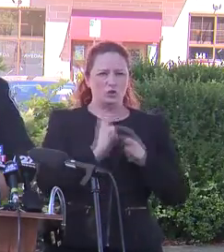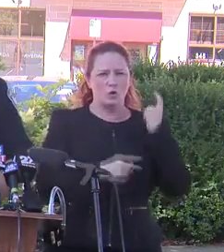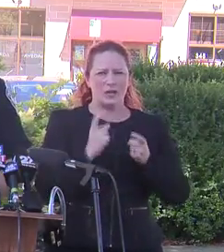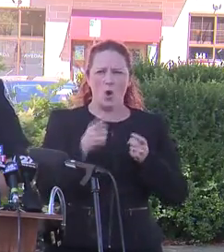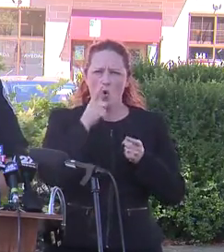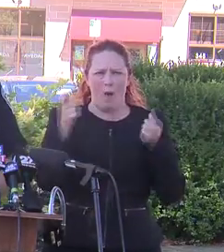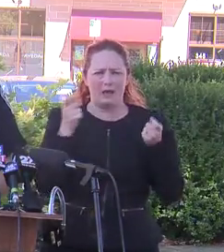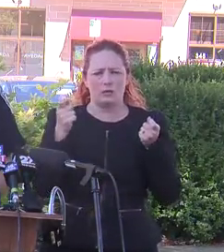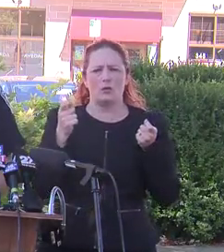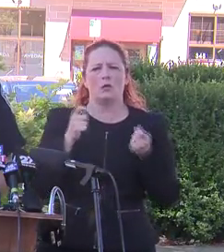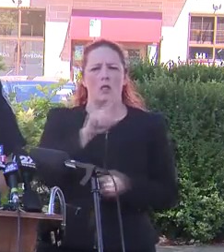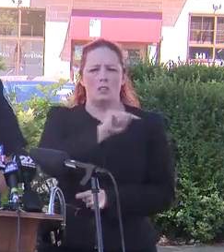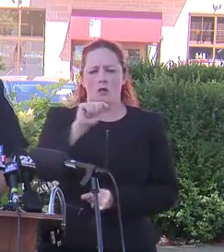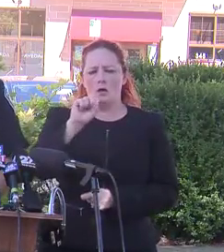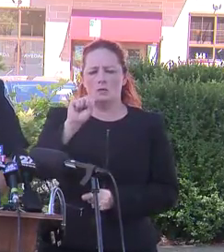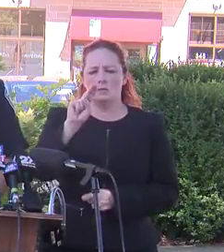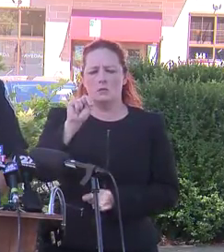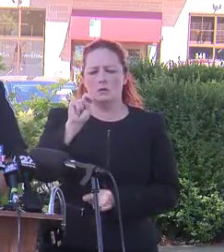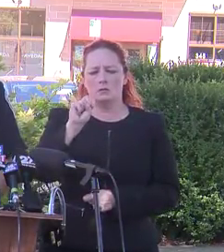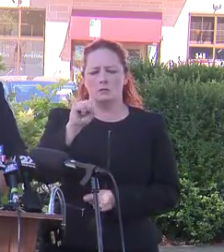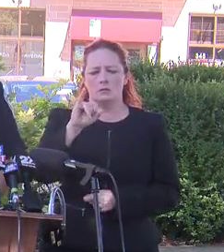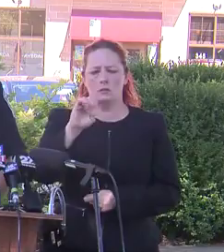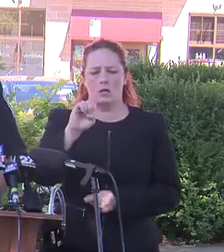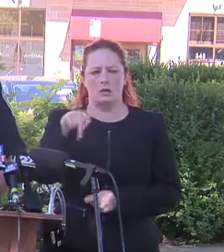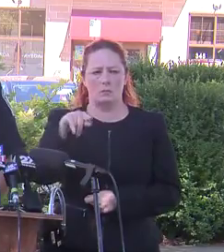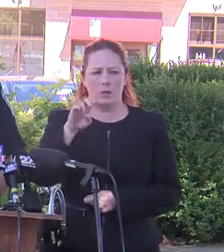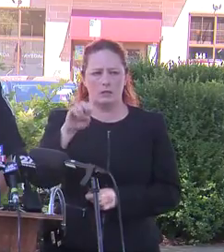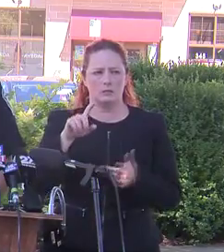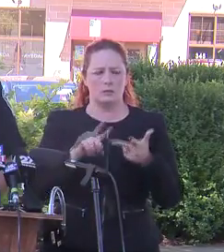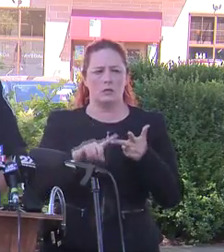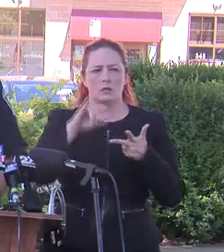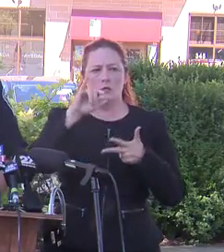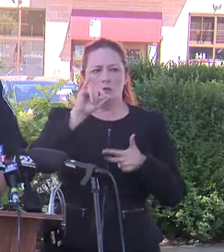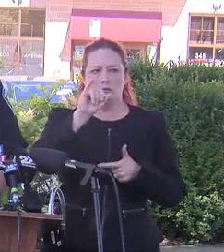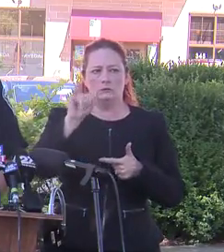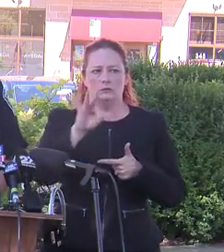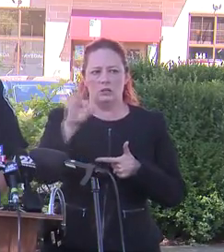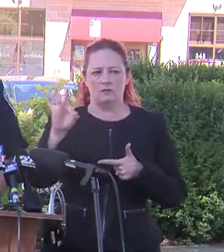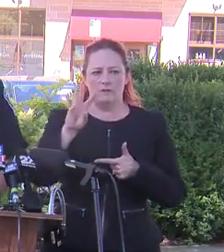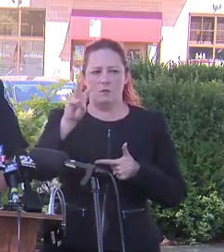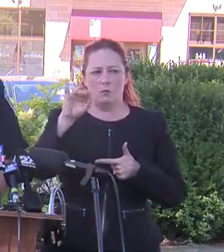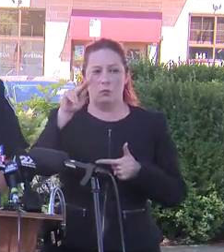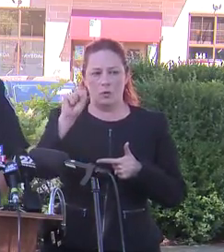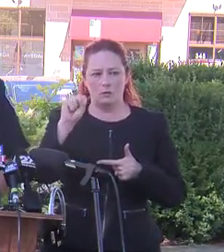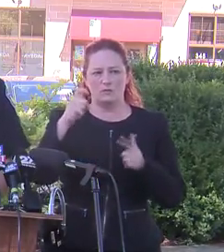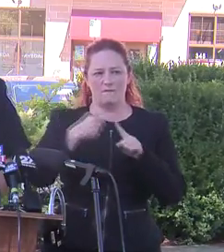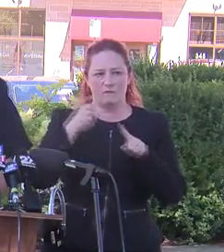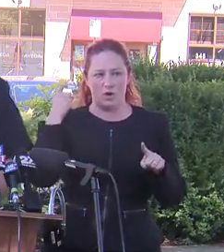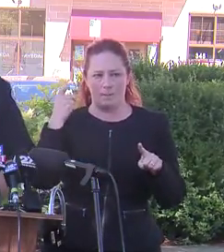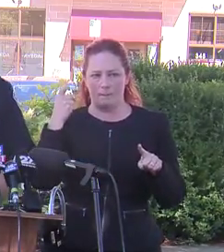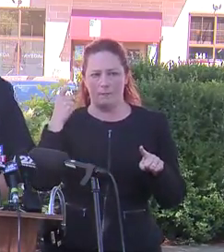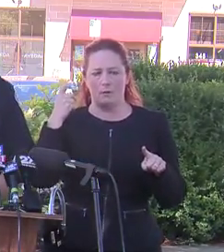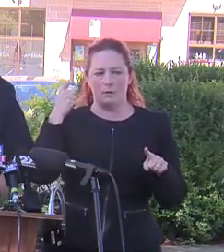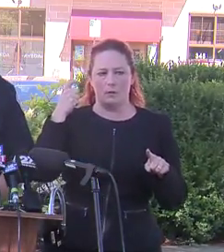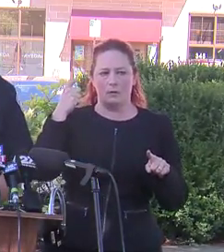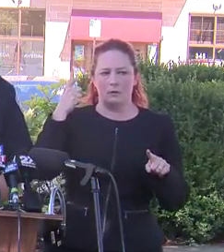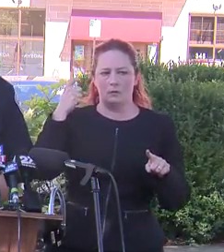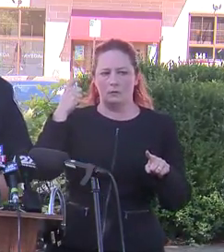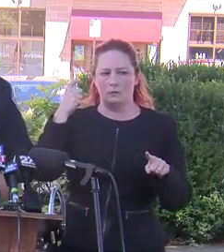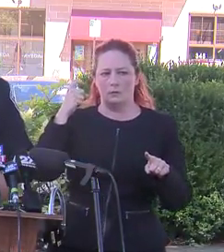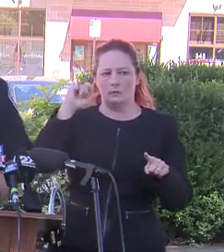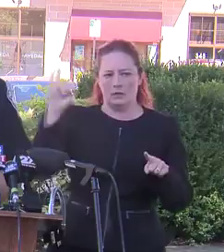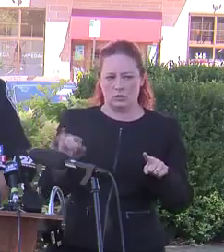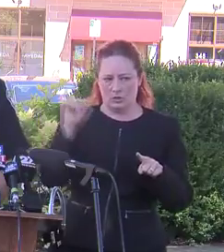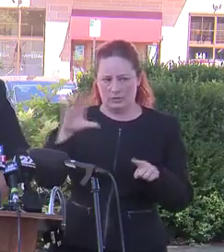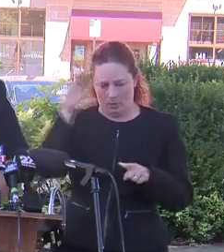Prairie. Jeff Wilkins State Farm is accepting donations. St. Vincent de Paul is accepting and will give vouchers. Cards Closet and our